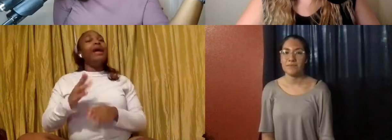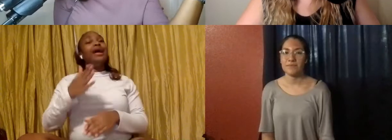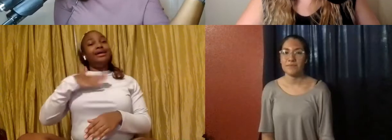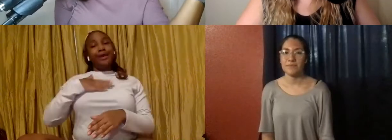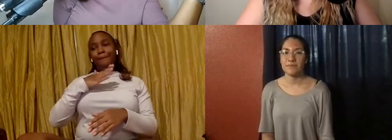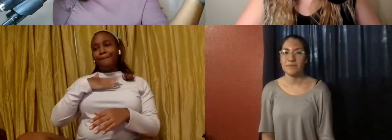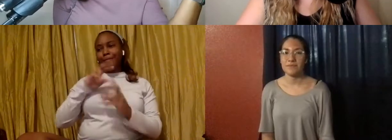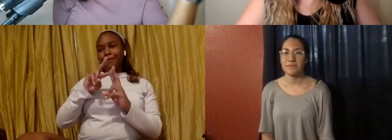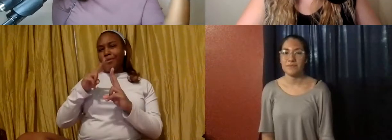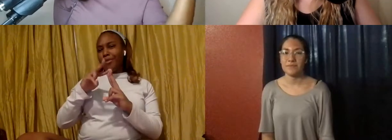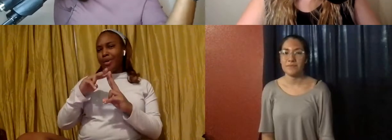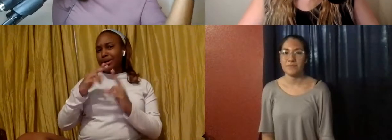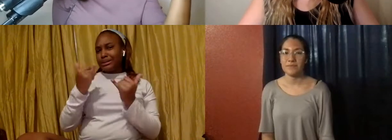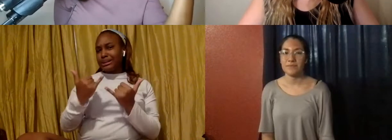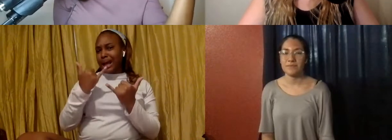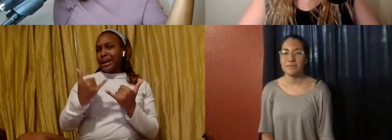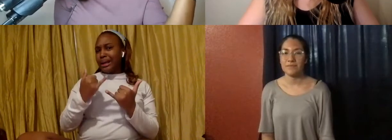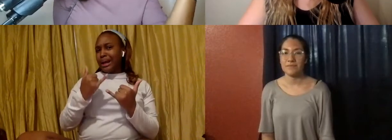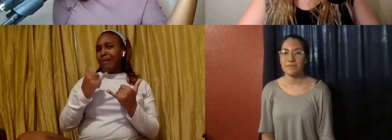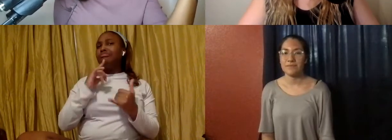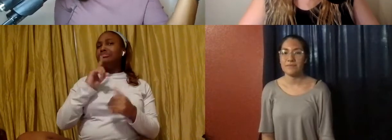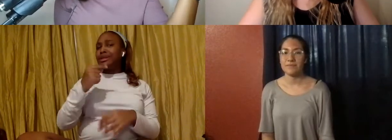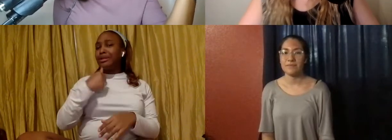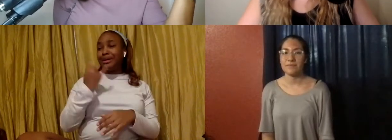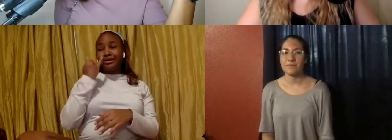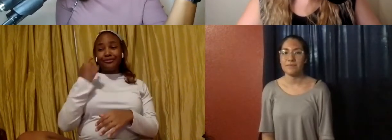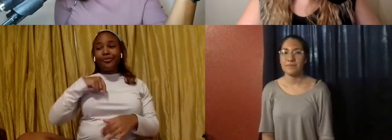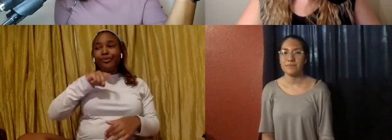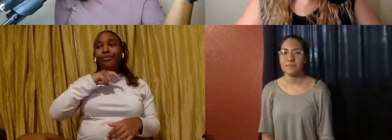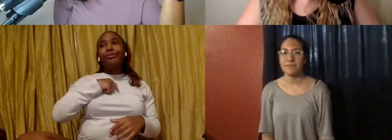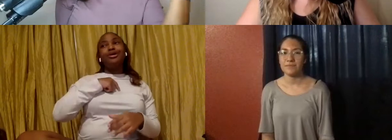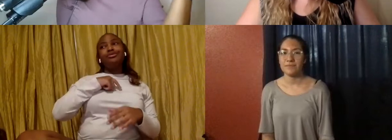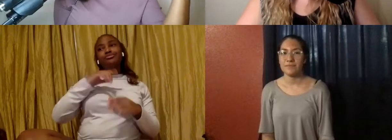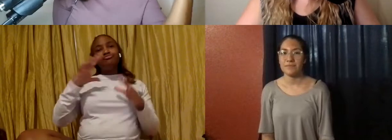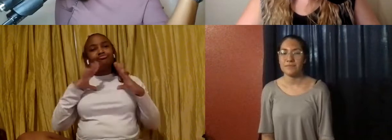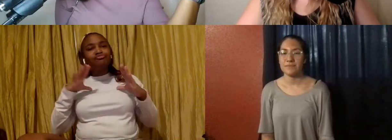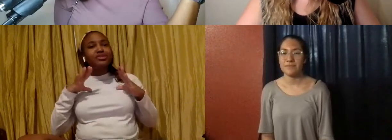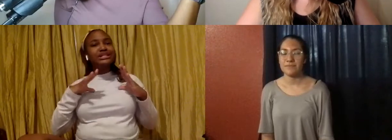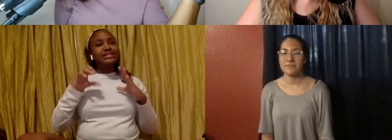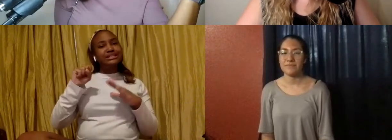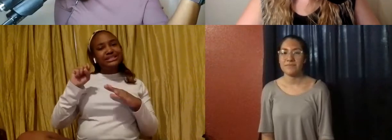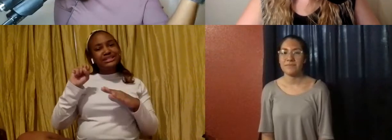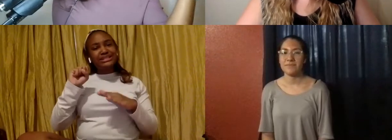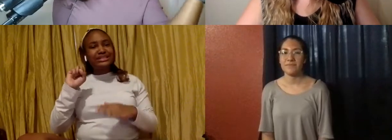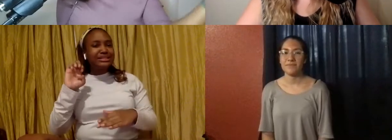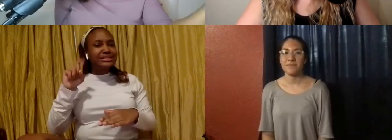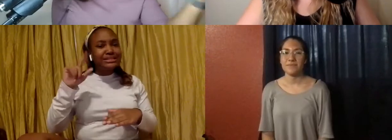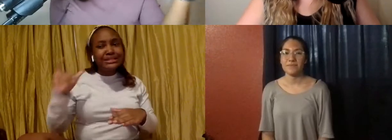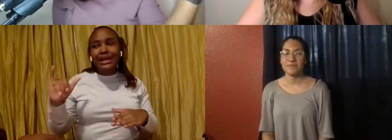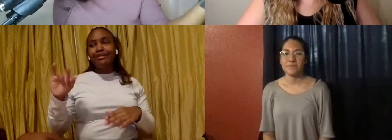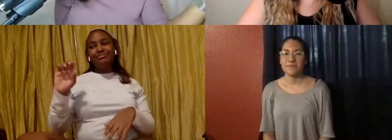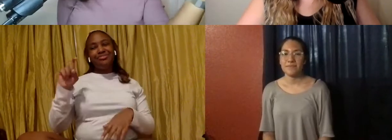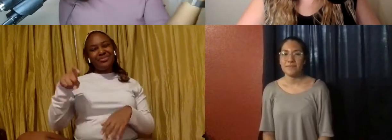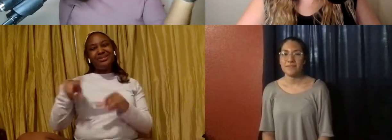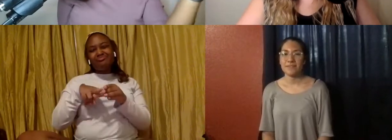hey, if we're going on like a sexy trip, you might want to like have some sexiness going on down there. Then I'll say,